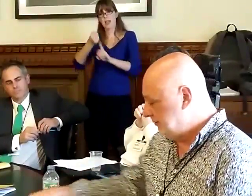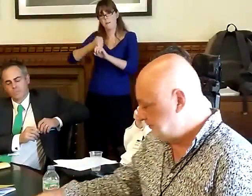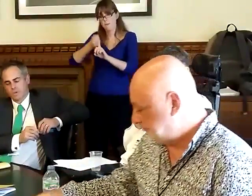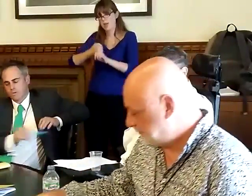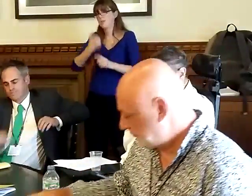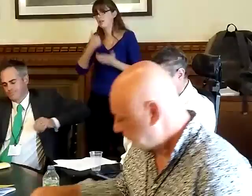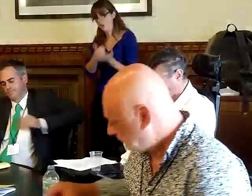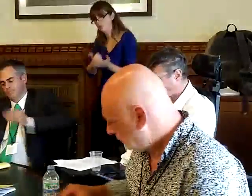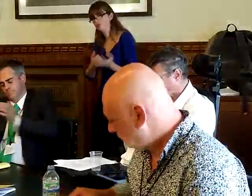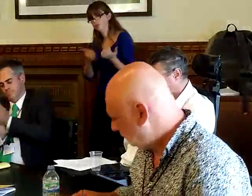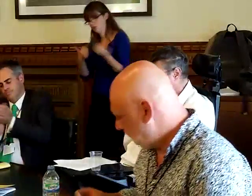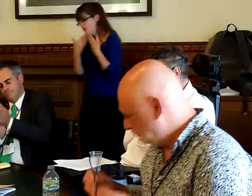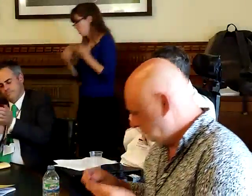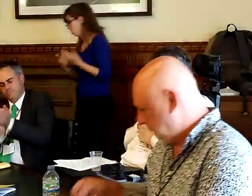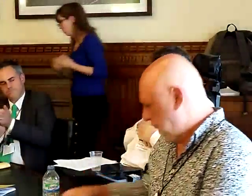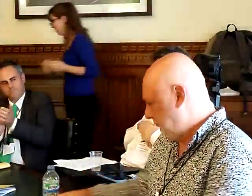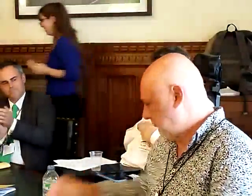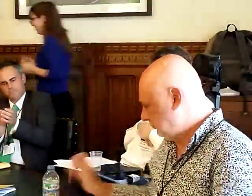there. Thank you.